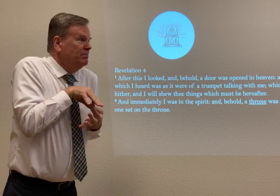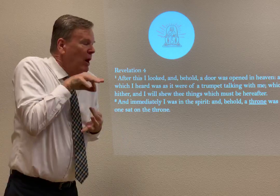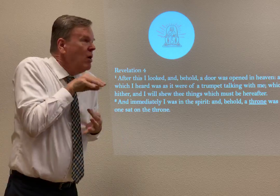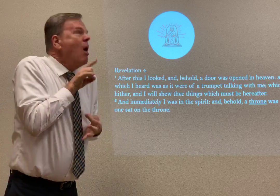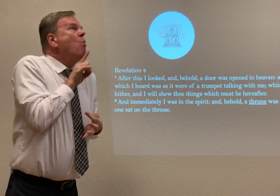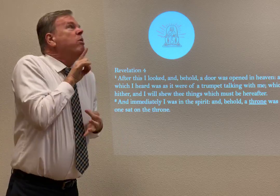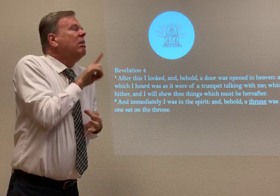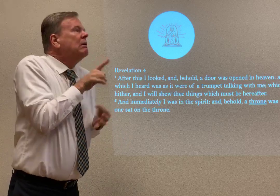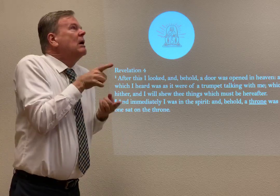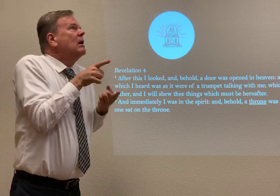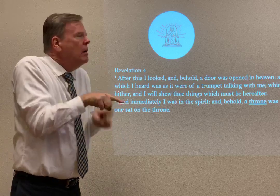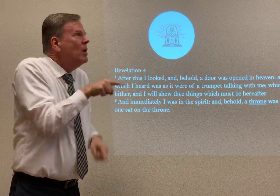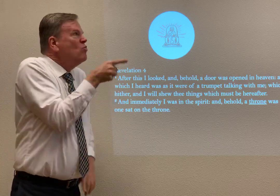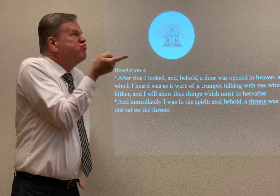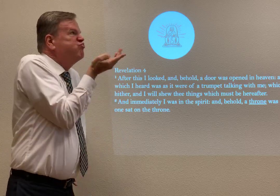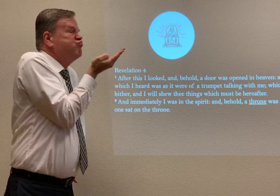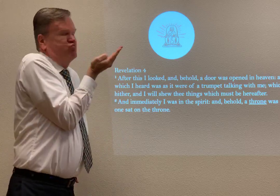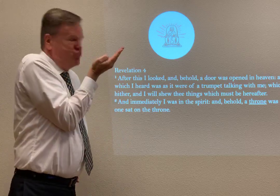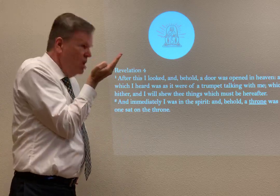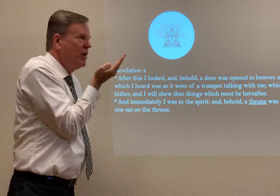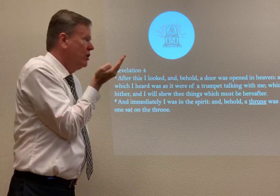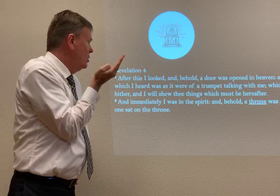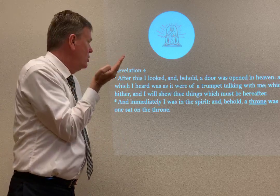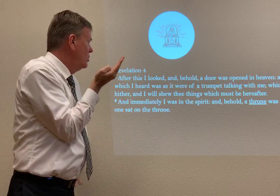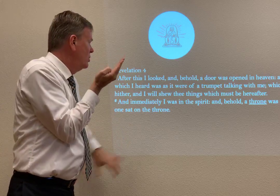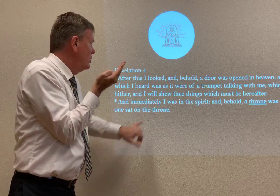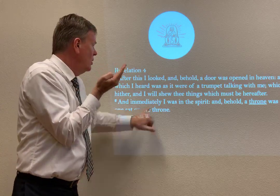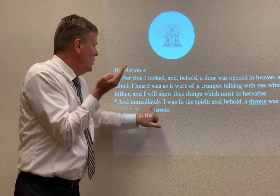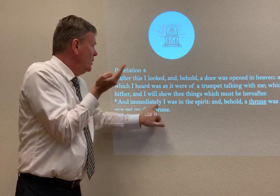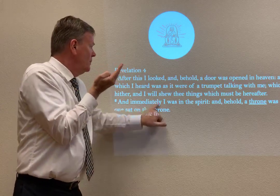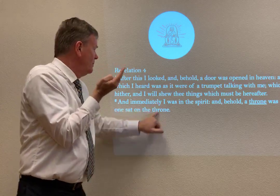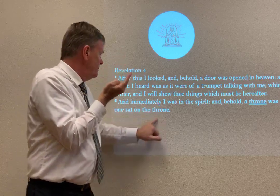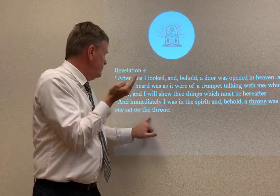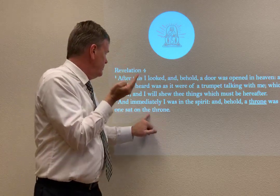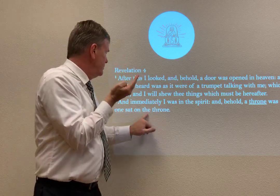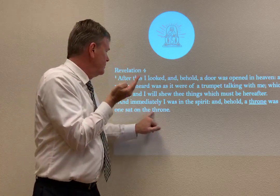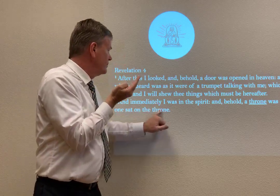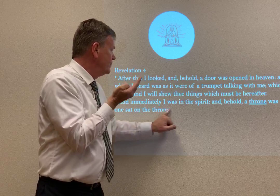This happened immediately. This verse 2 says, and immediately I was in the spirit.